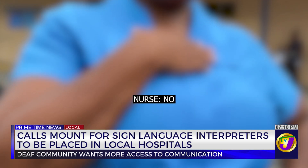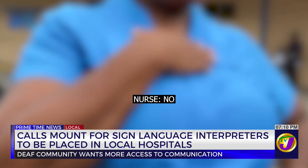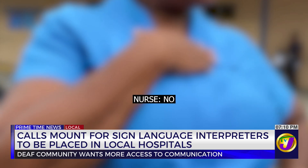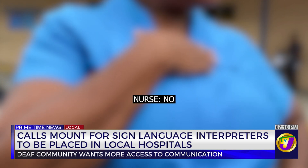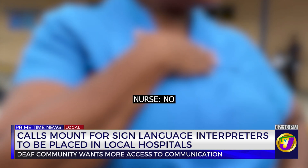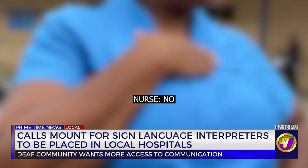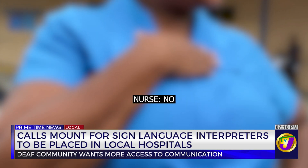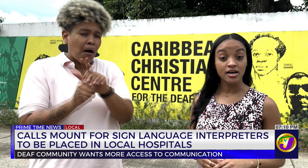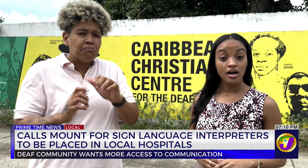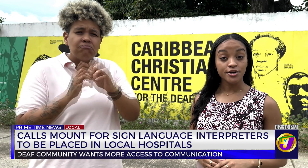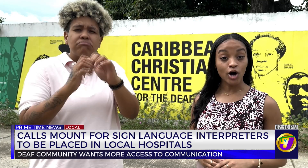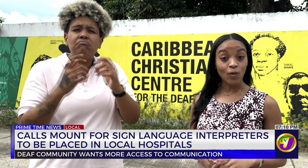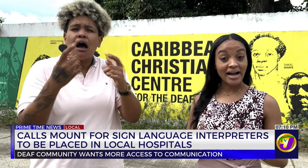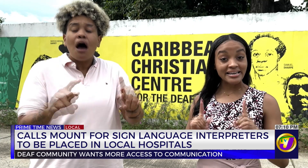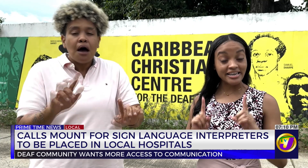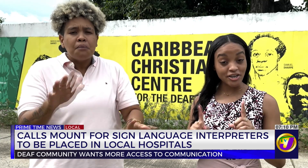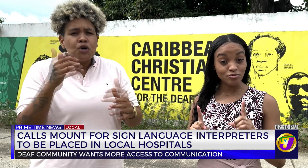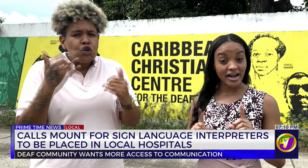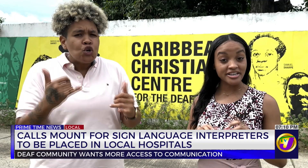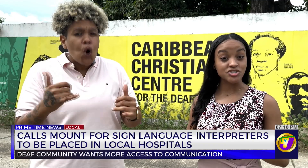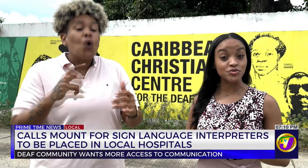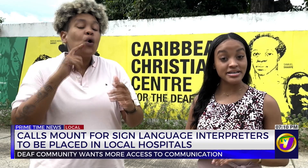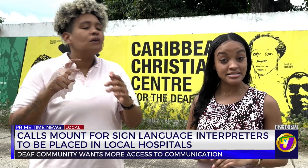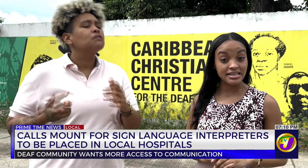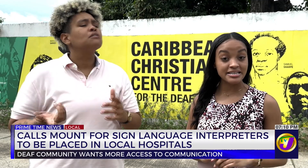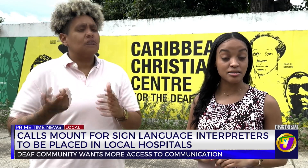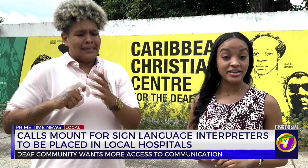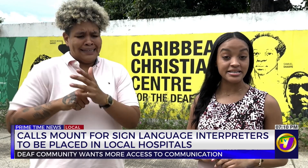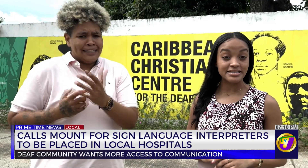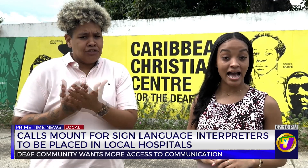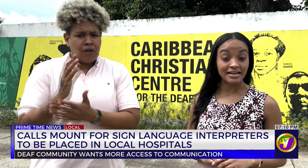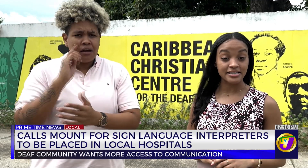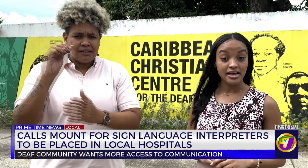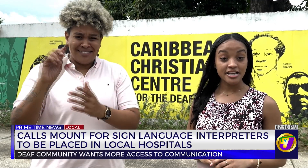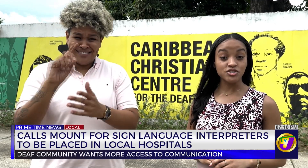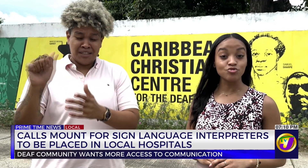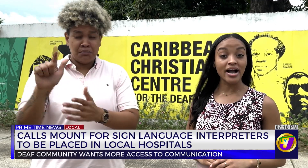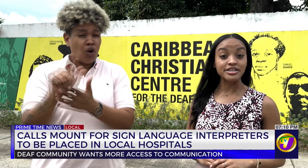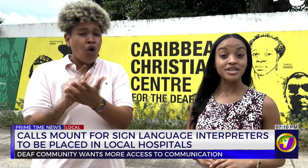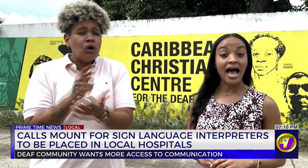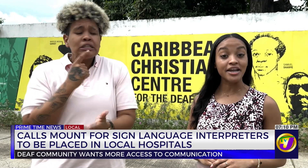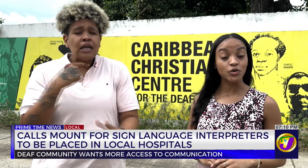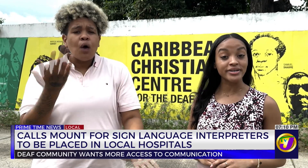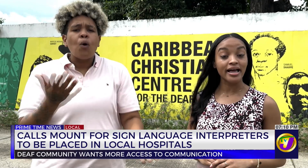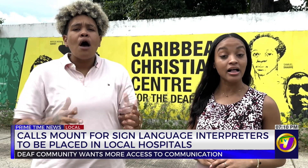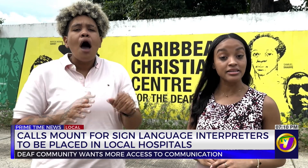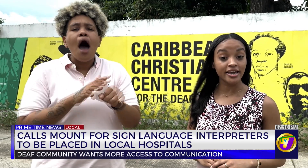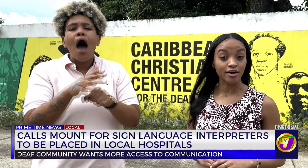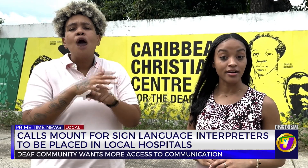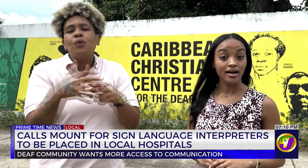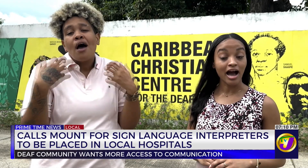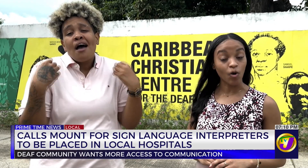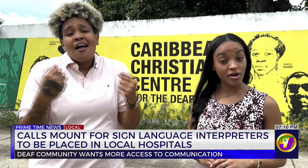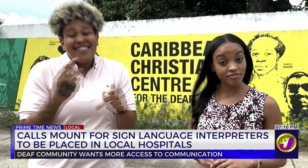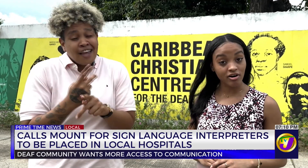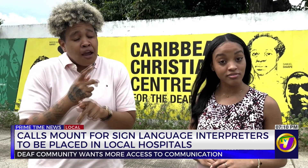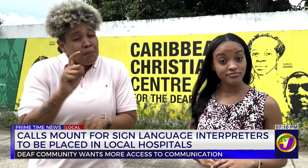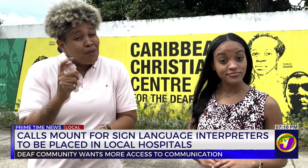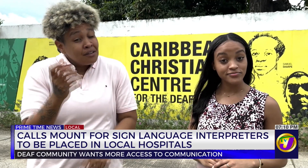No. Now, a key right addressed in the Disabilities Act is the right to adequate health care. However, I